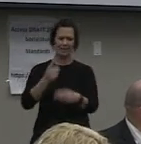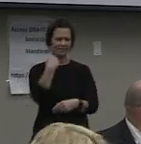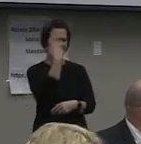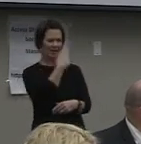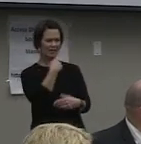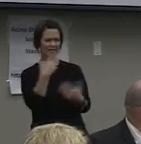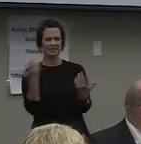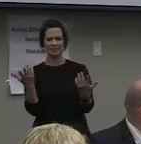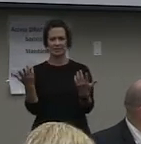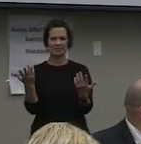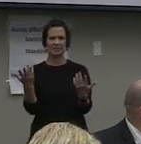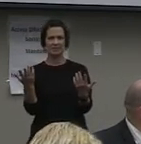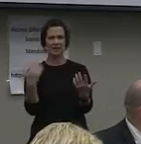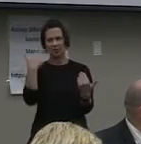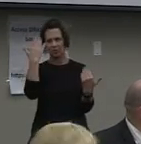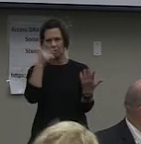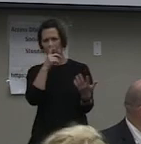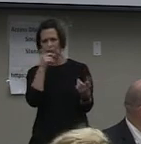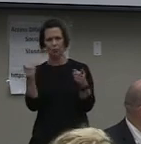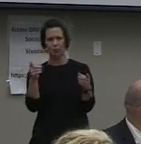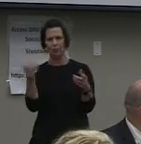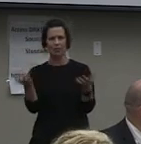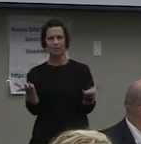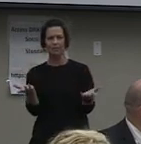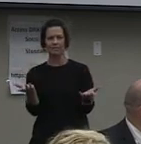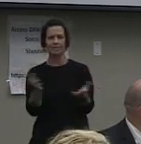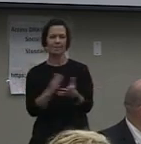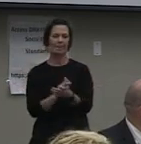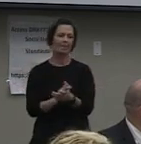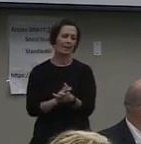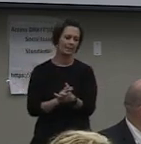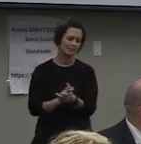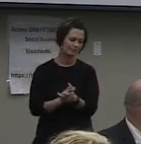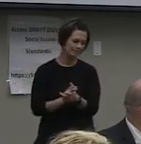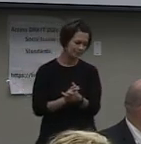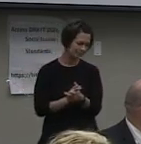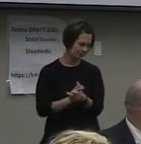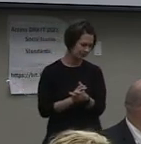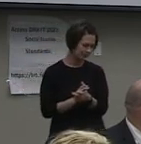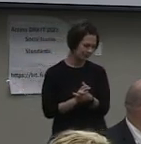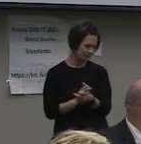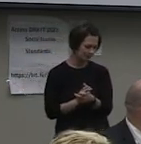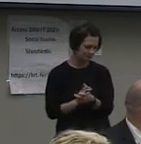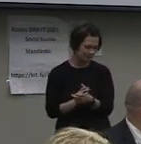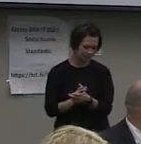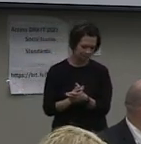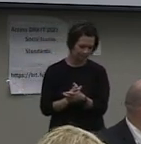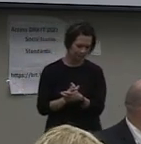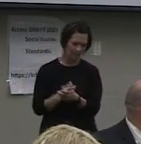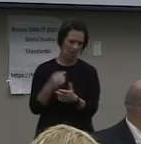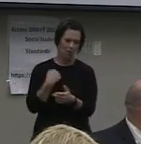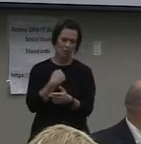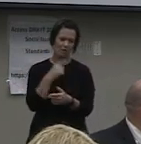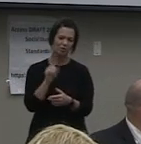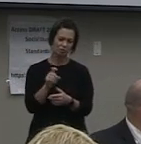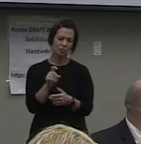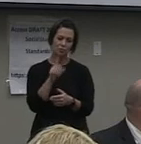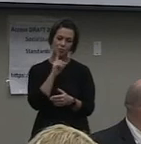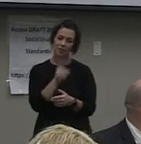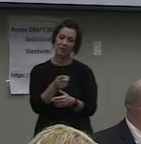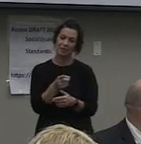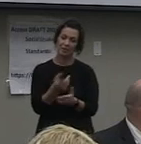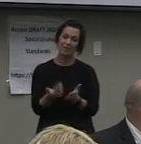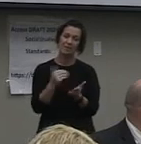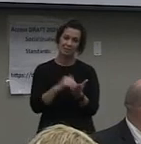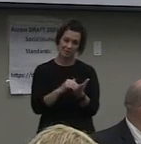with all of this. So, yeah, I really think we've got to examine that, and I don't know